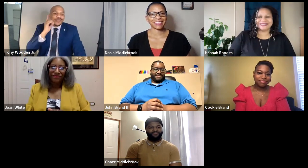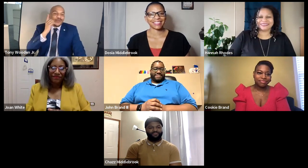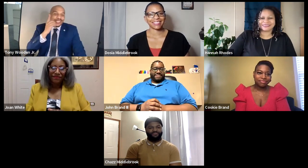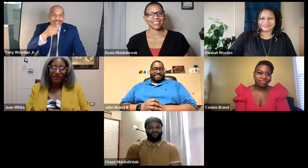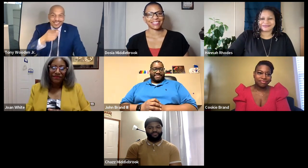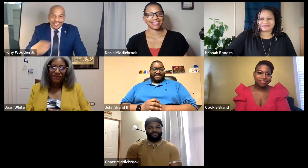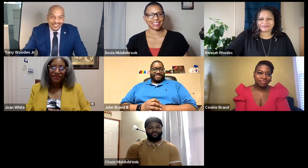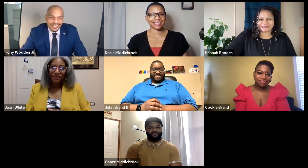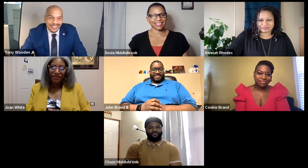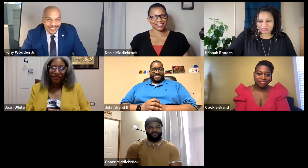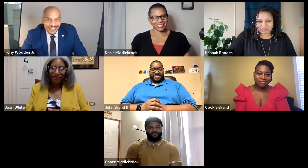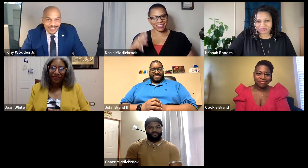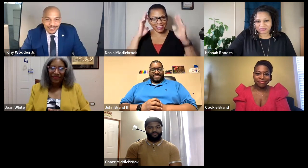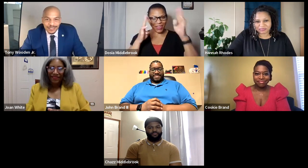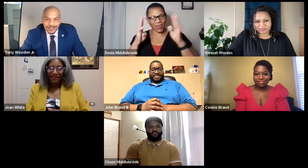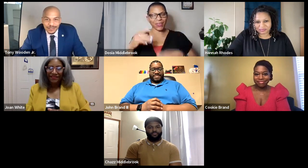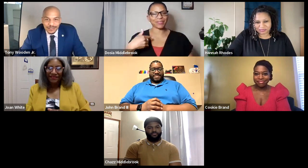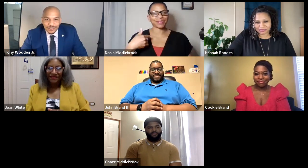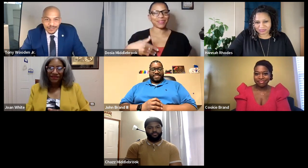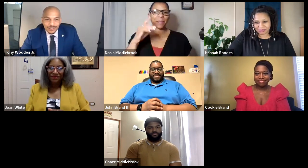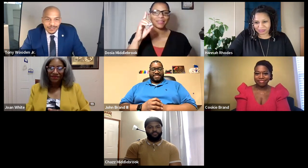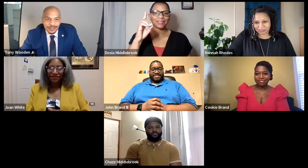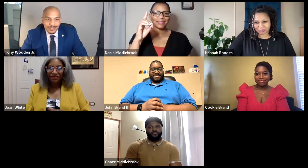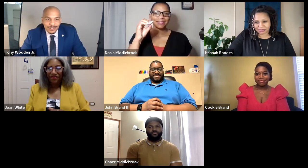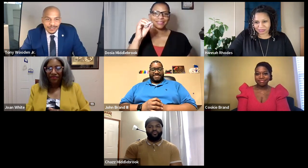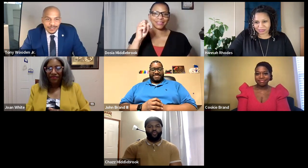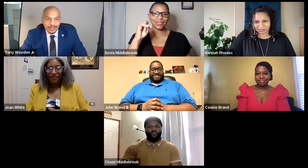right, thank you, Hannah. Dosia, go for it.